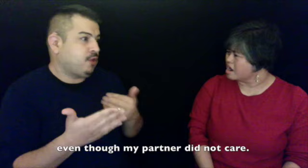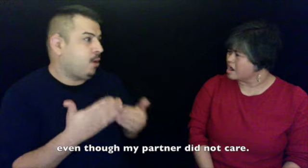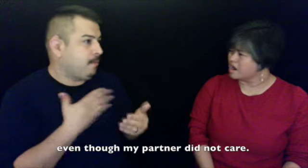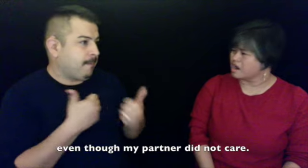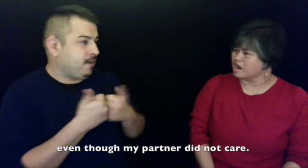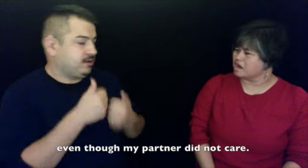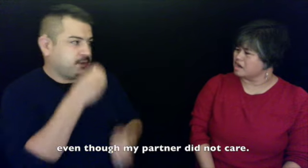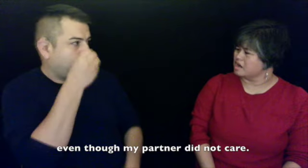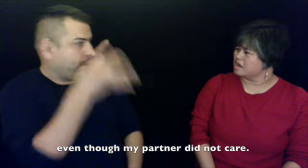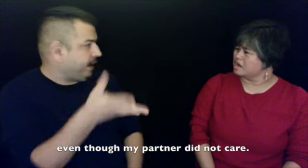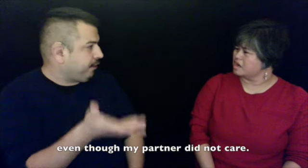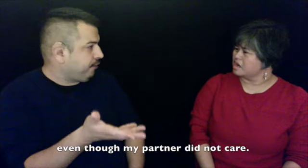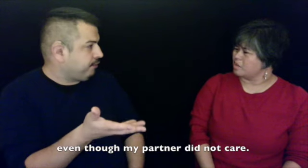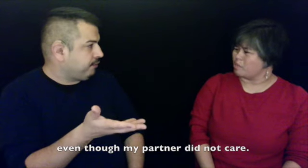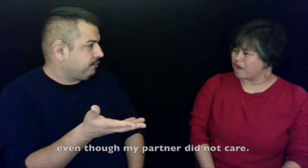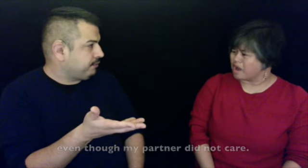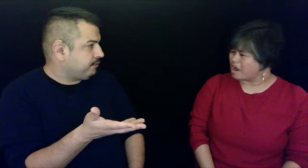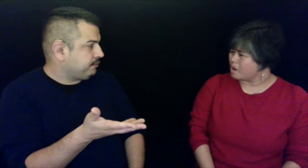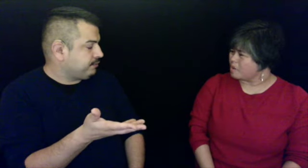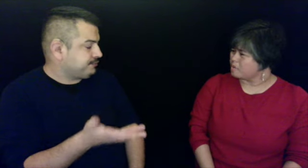Even though my partner didn't care.